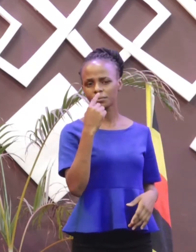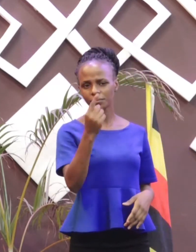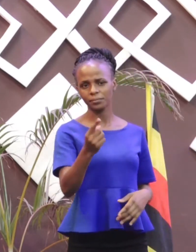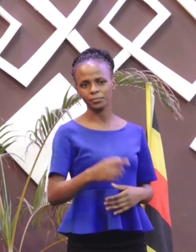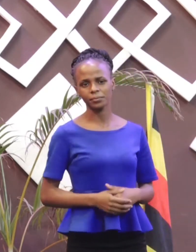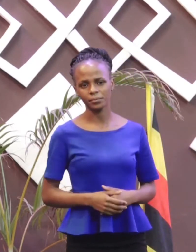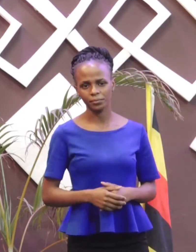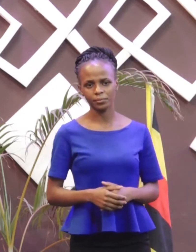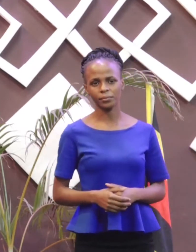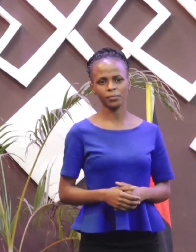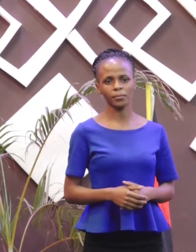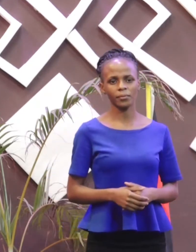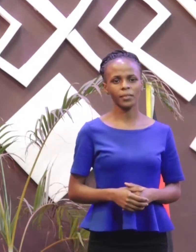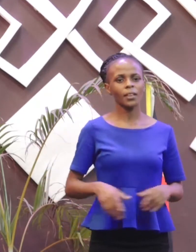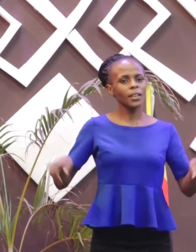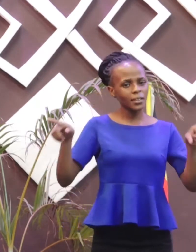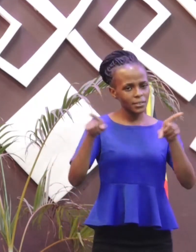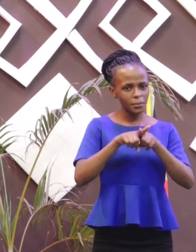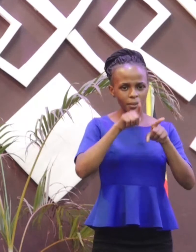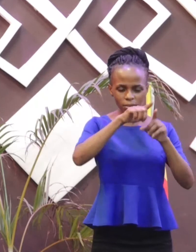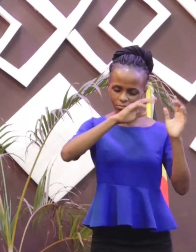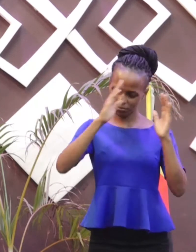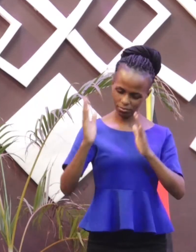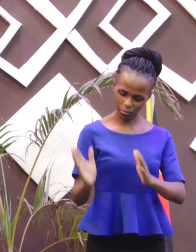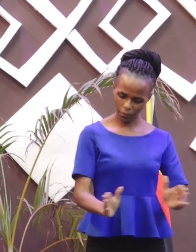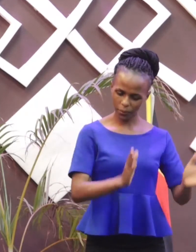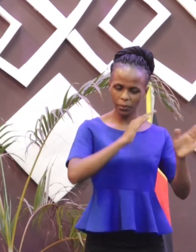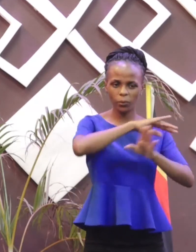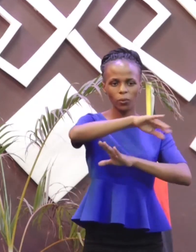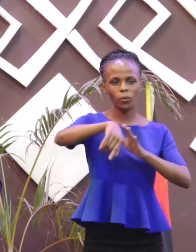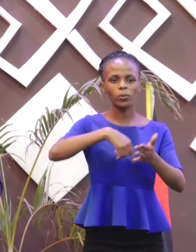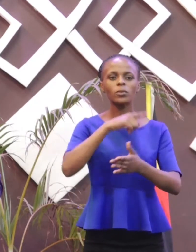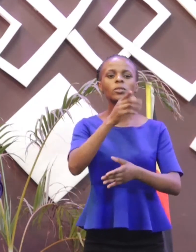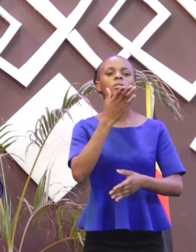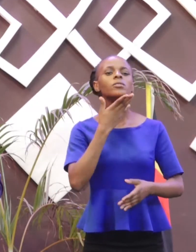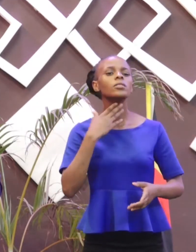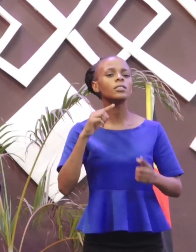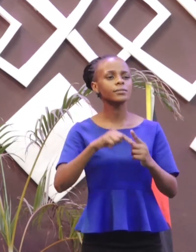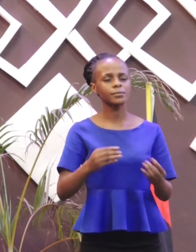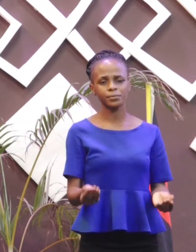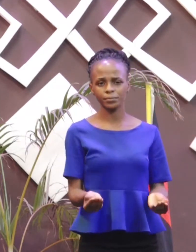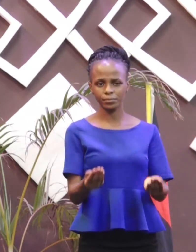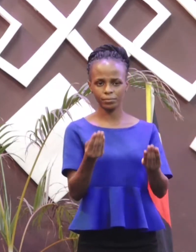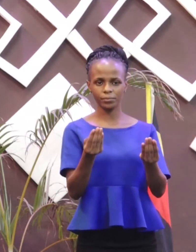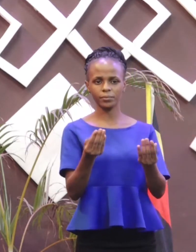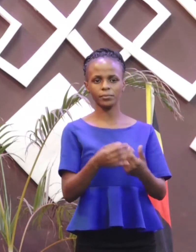kwogera chonacho yagala okwogera. As you prepare to do whatever you are going to do. Ngawete kateko kola chonacho yagala